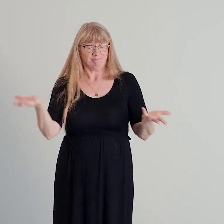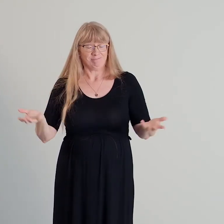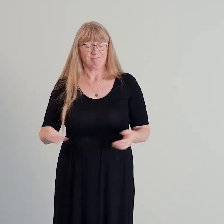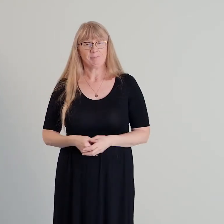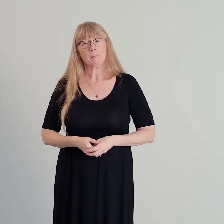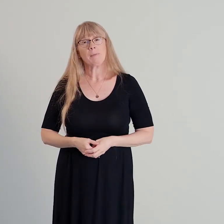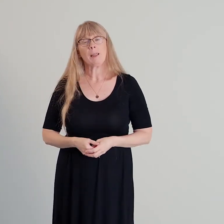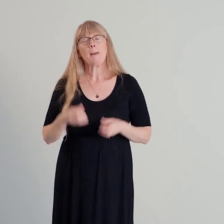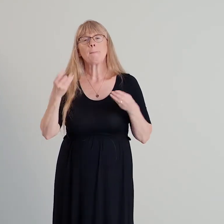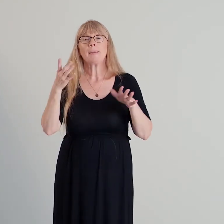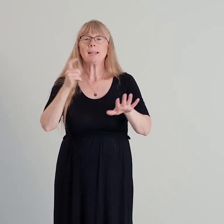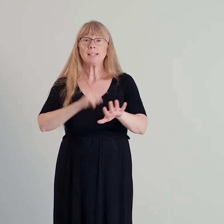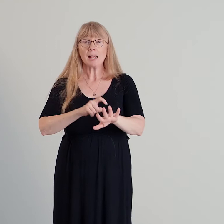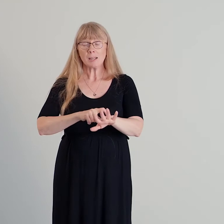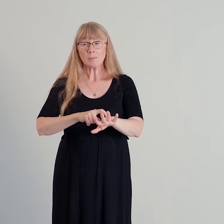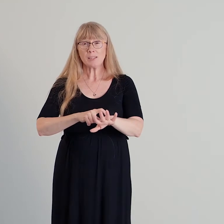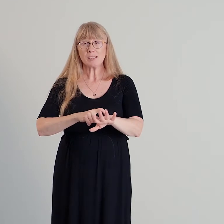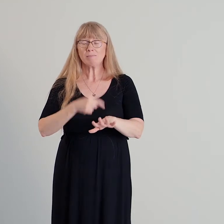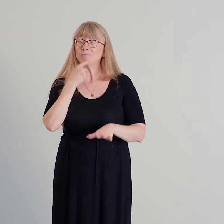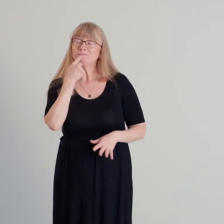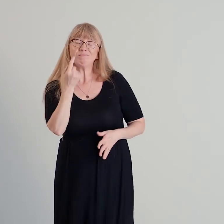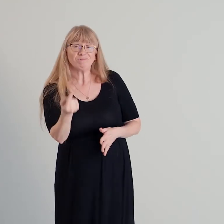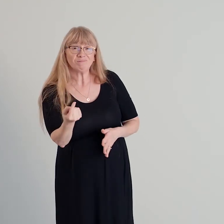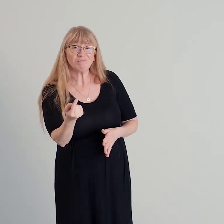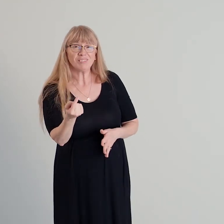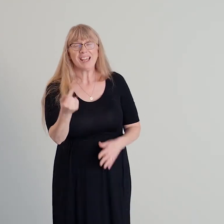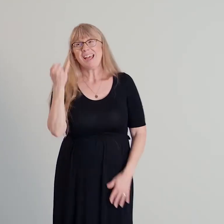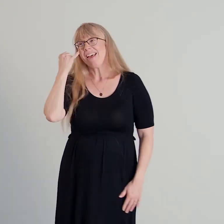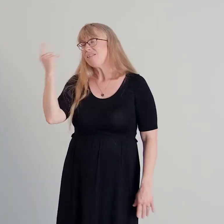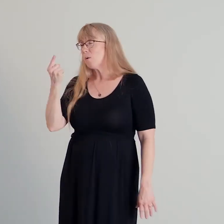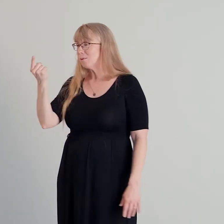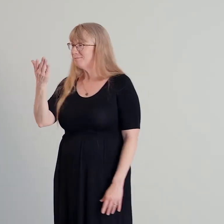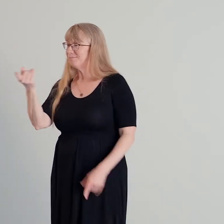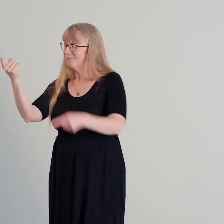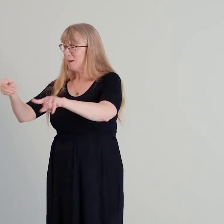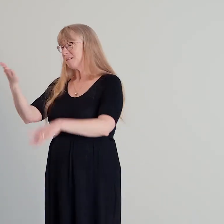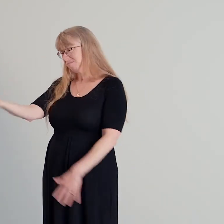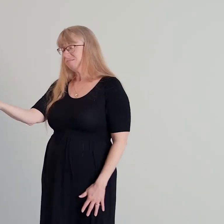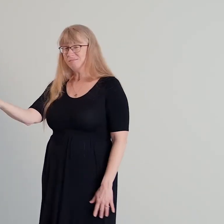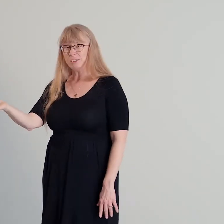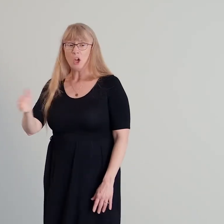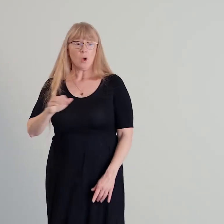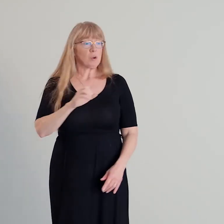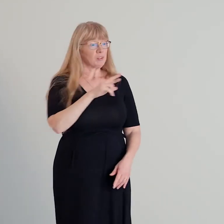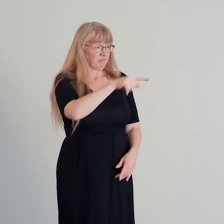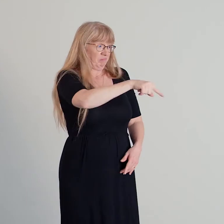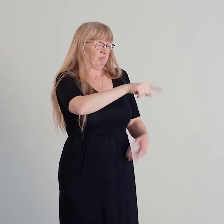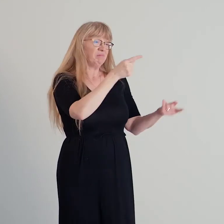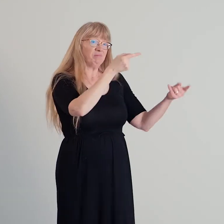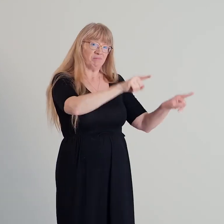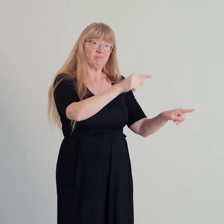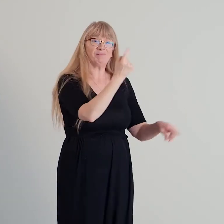Well, oftentimes we say, well, if only this happens, if only this would occur, or